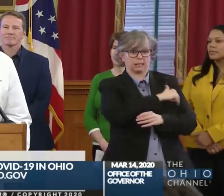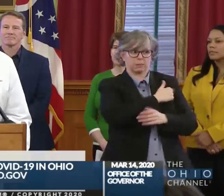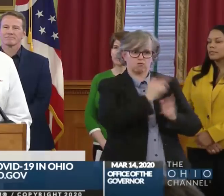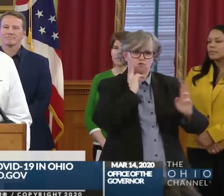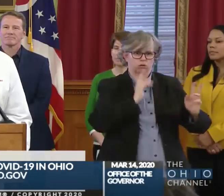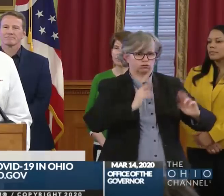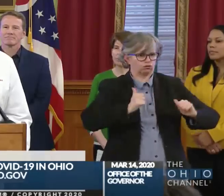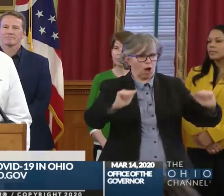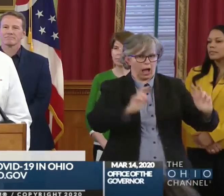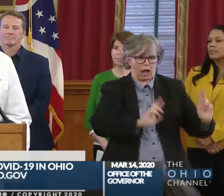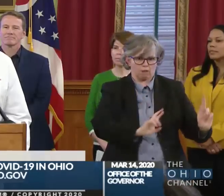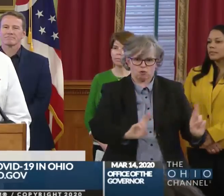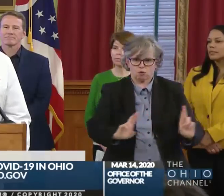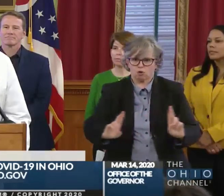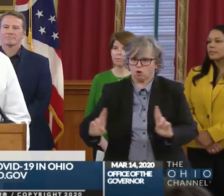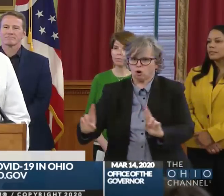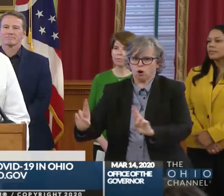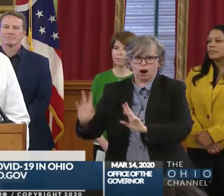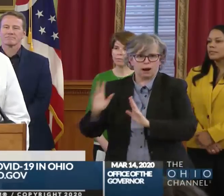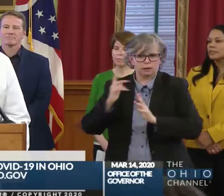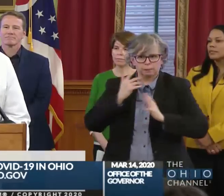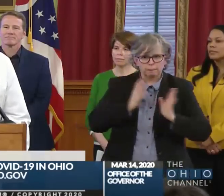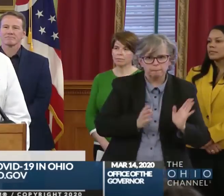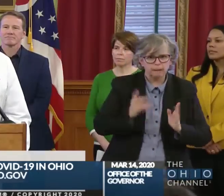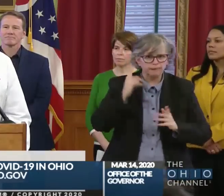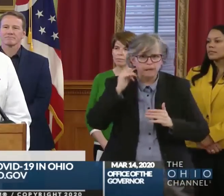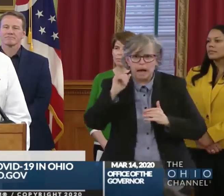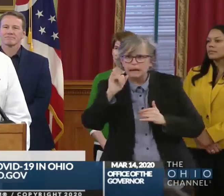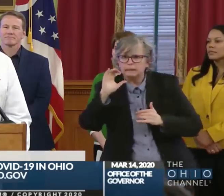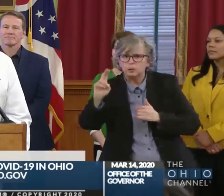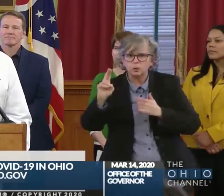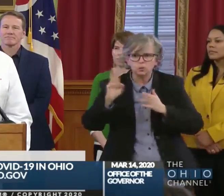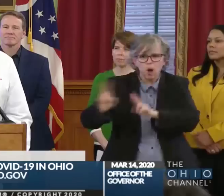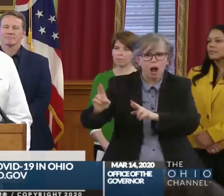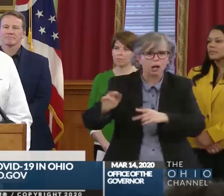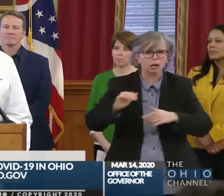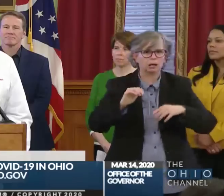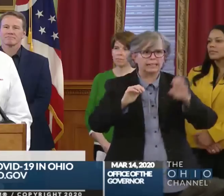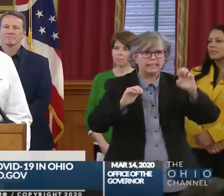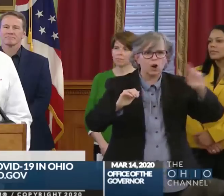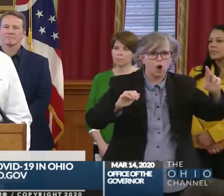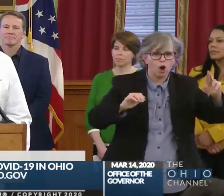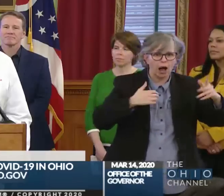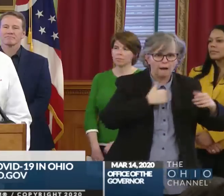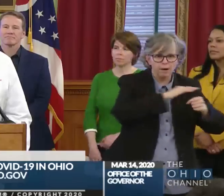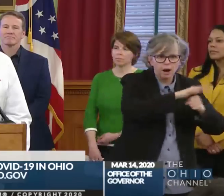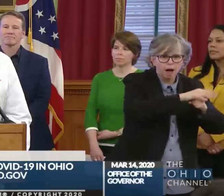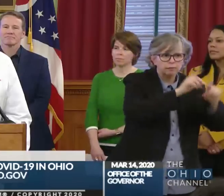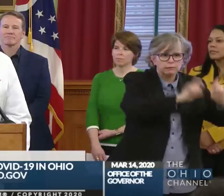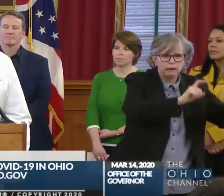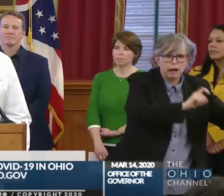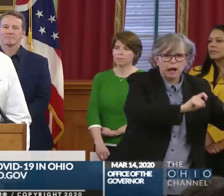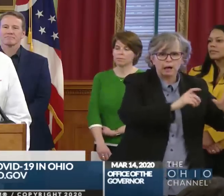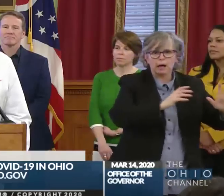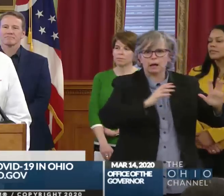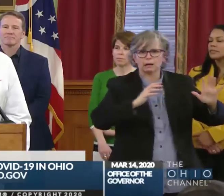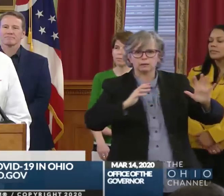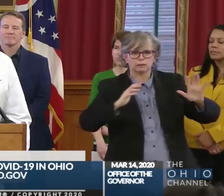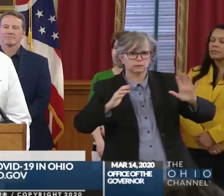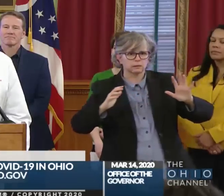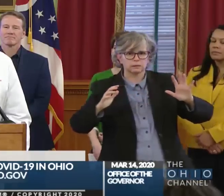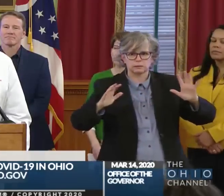be in the ICU or someone who just needs to be seen in the emergency department, swabbed, and go home. It's an